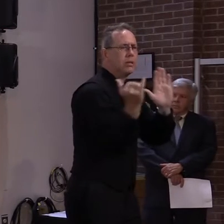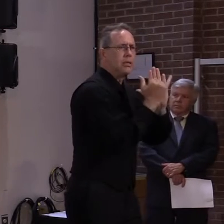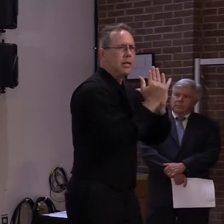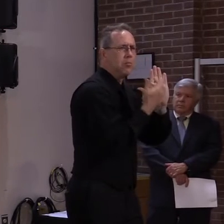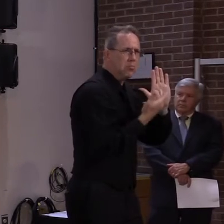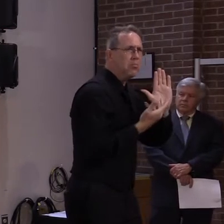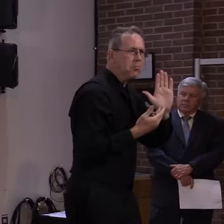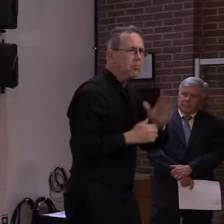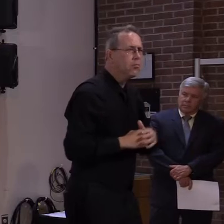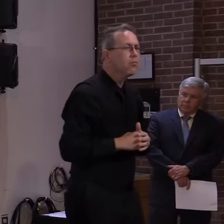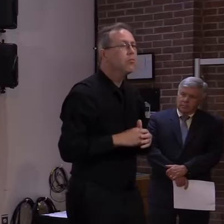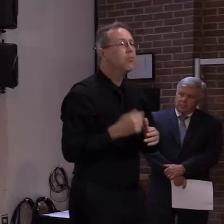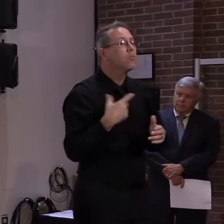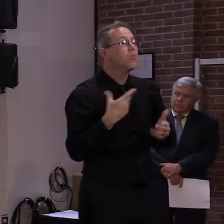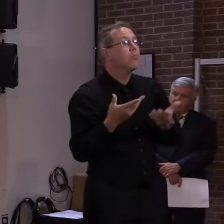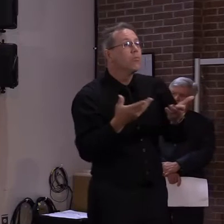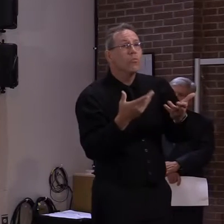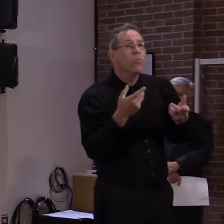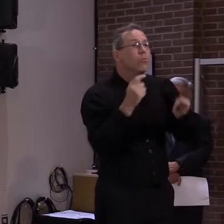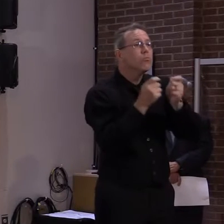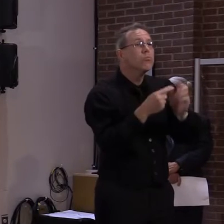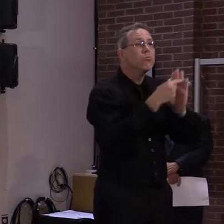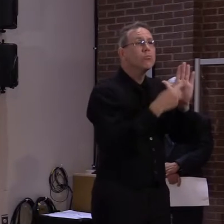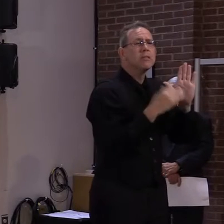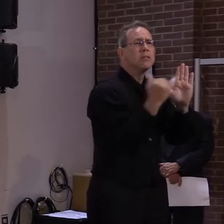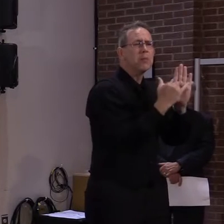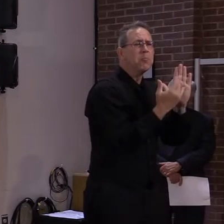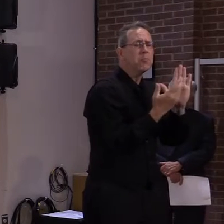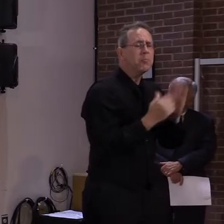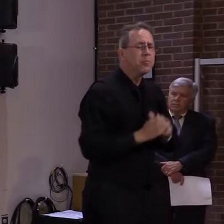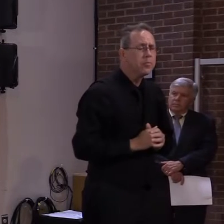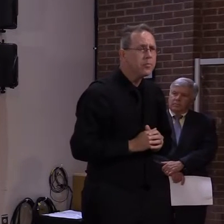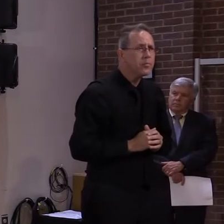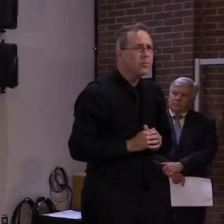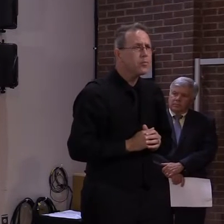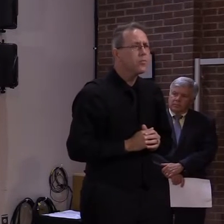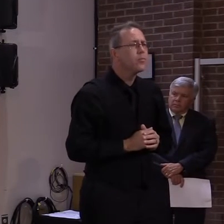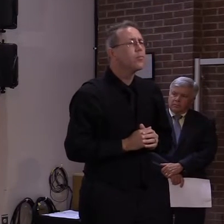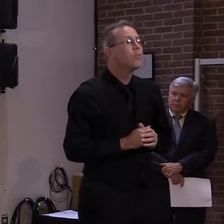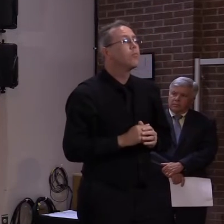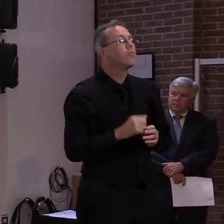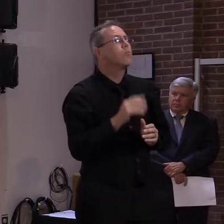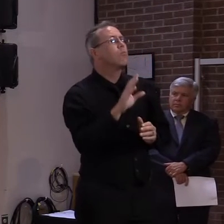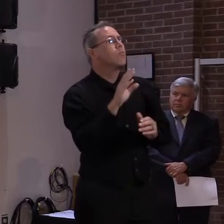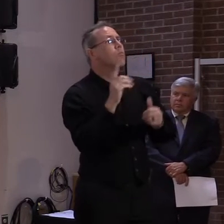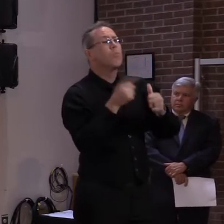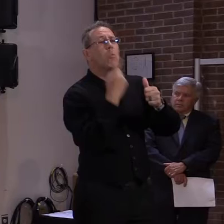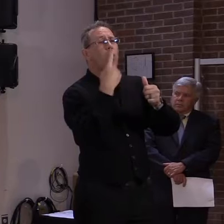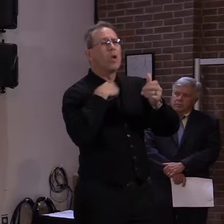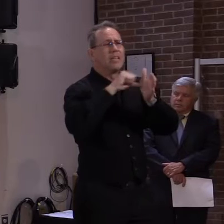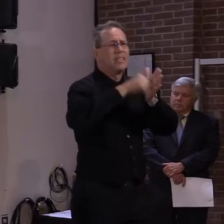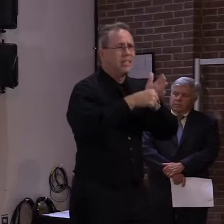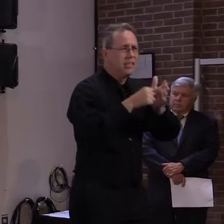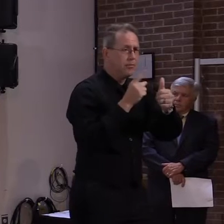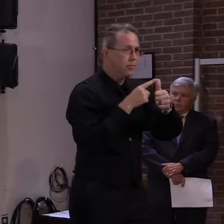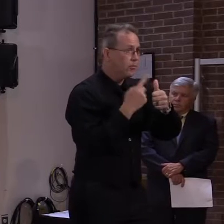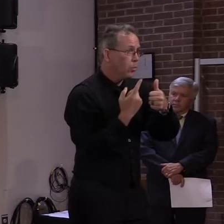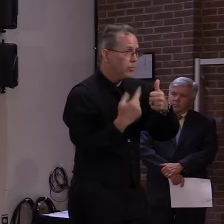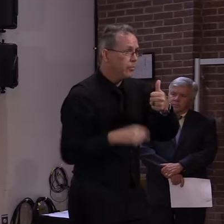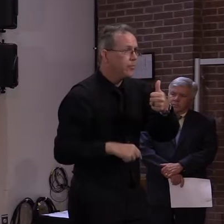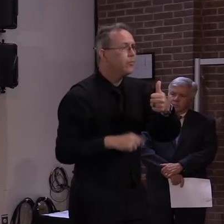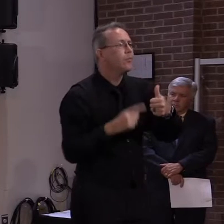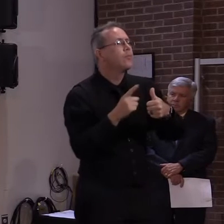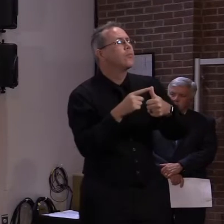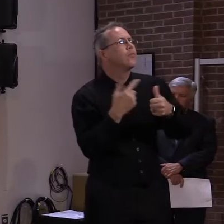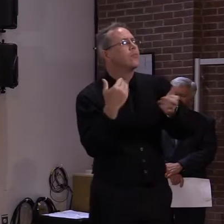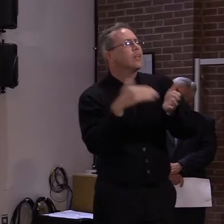recommendations. First, our top recommendation continues to be, and this was after we lifted the state of